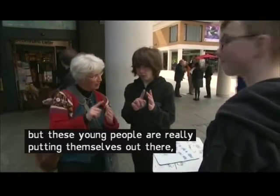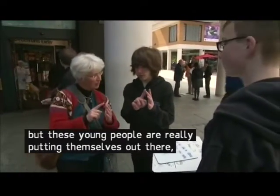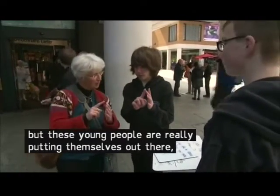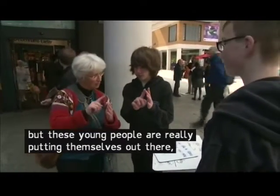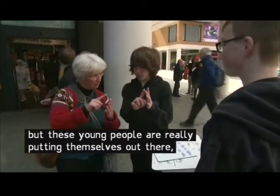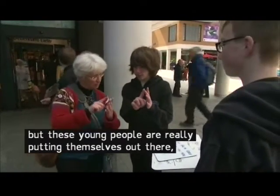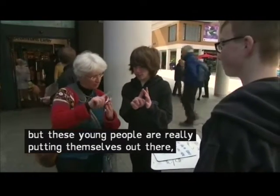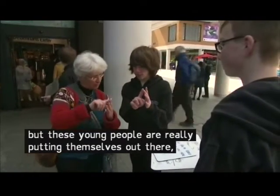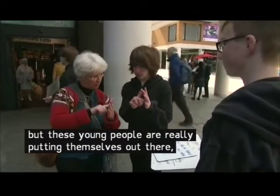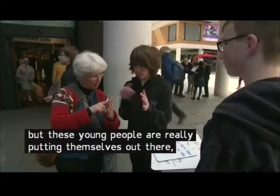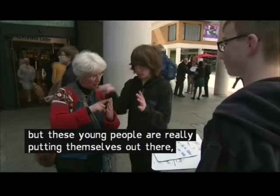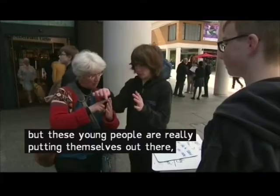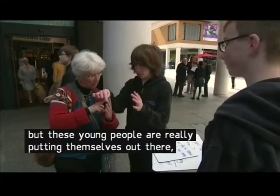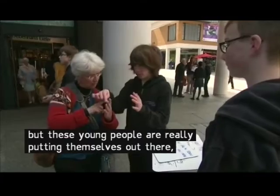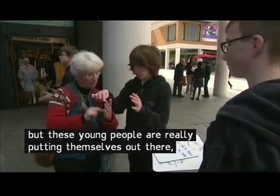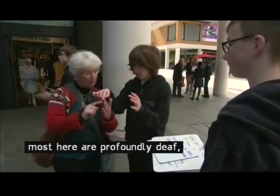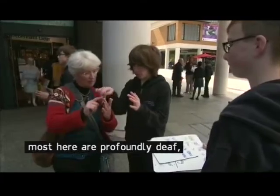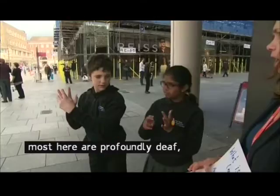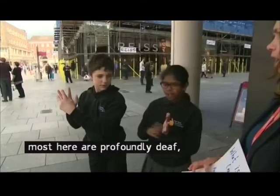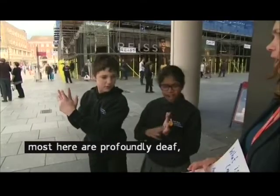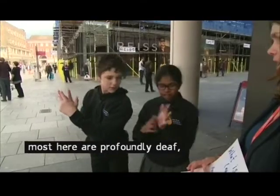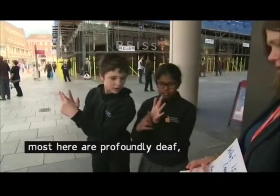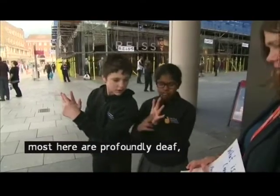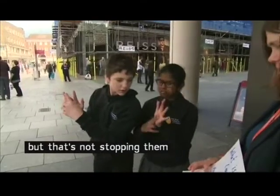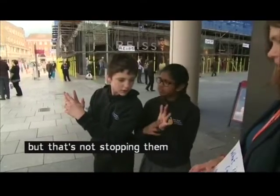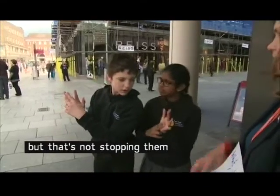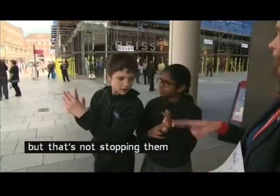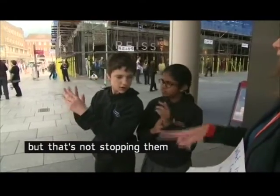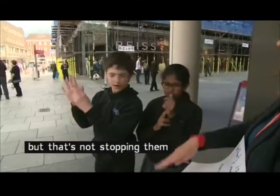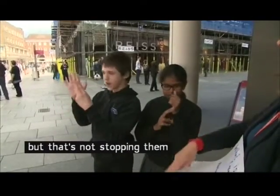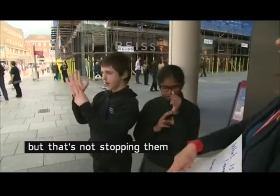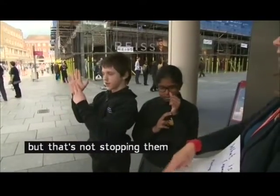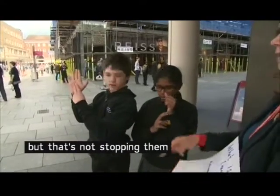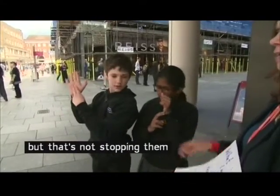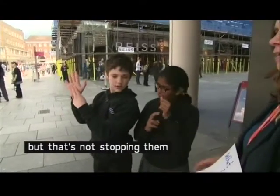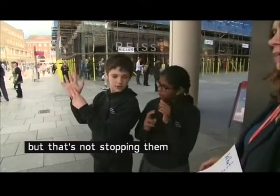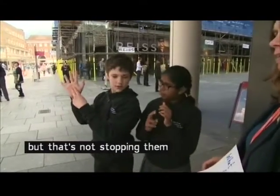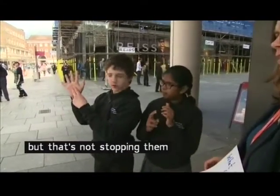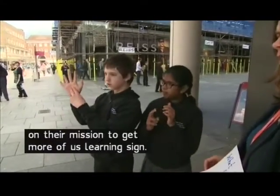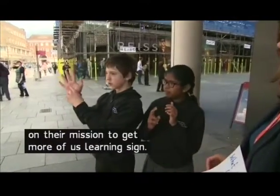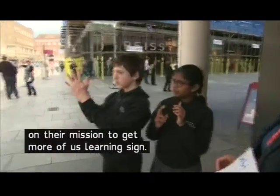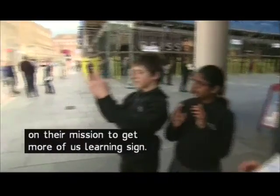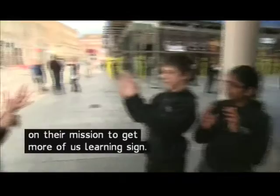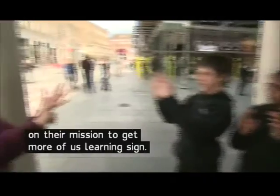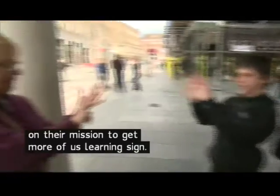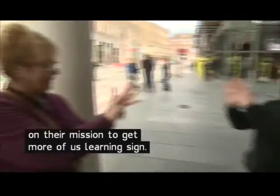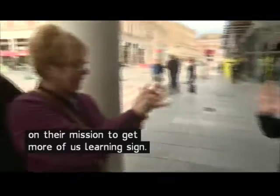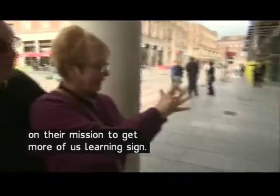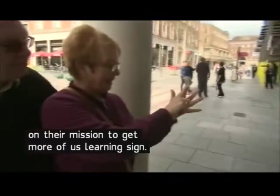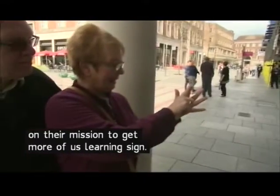there. Most here are profoundly deaf, but that's not stopping them on their mission to get more of us learning sign. It takes